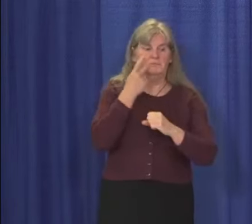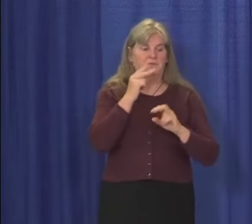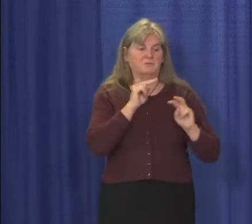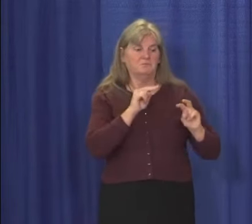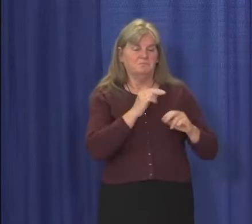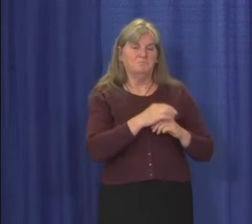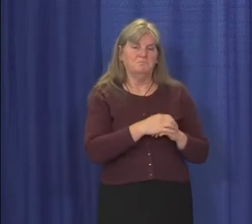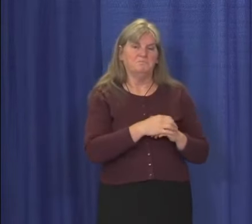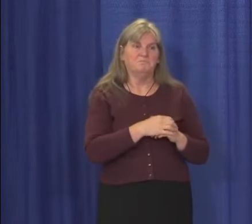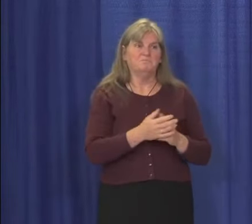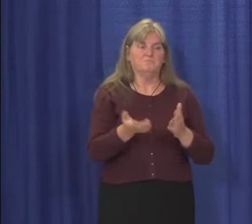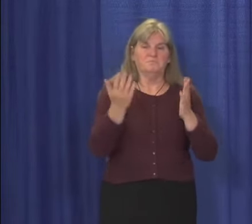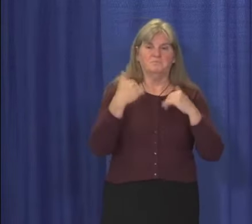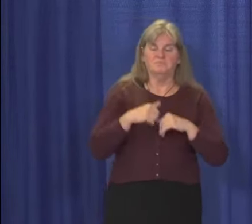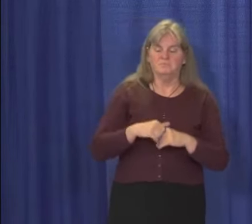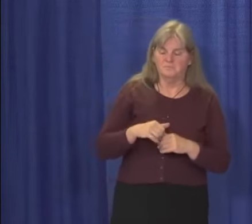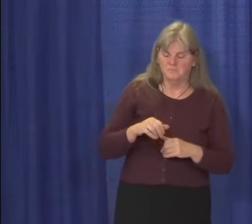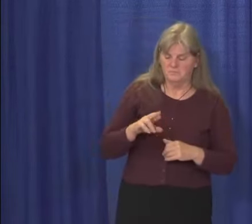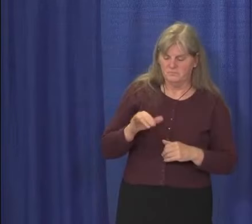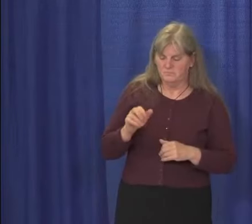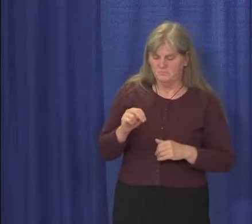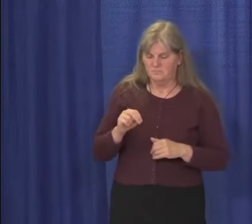go to Vincent at Radio-Canada.